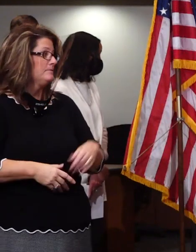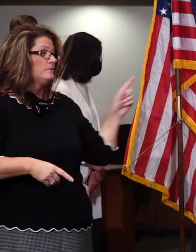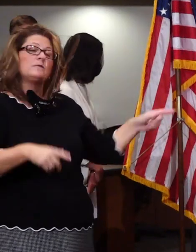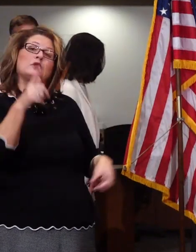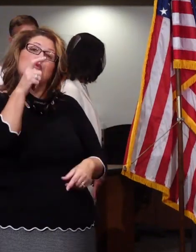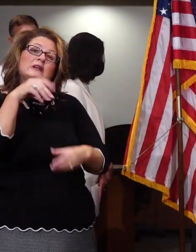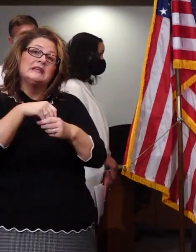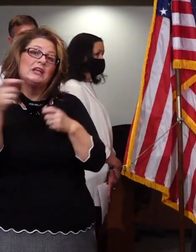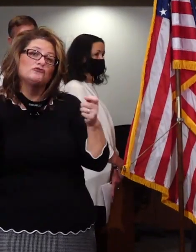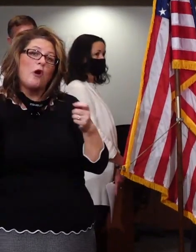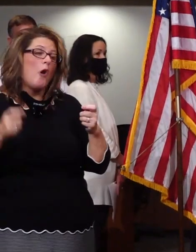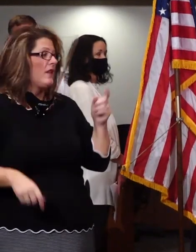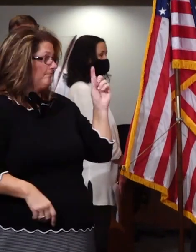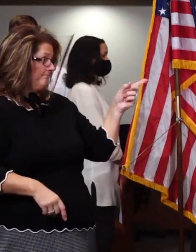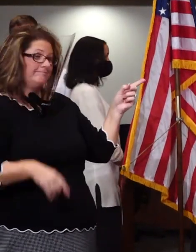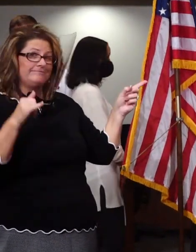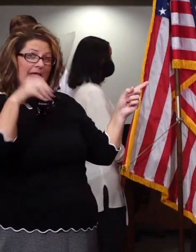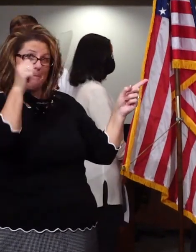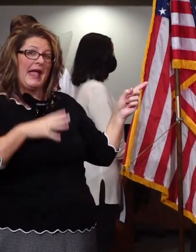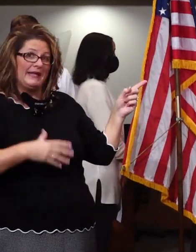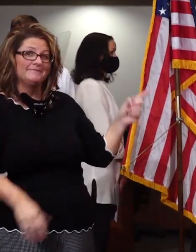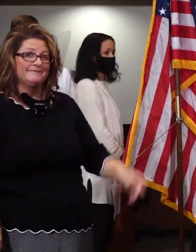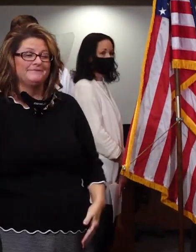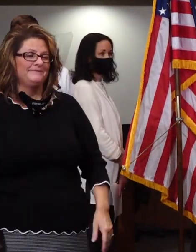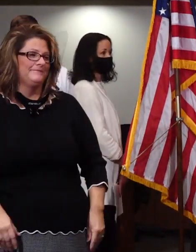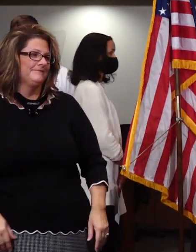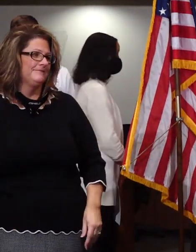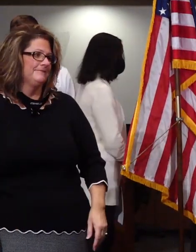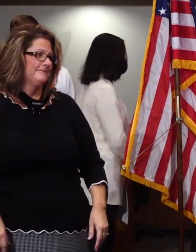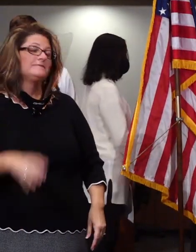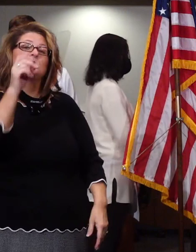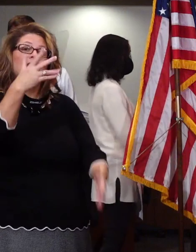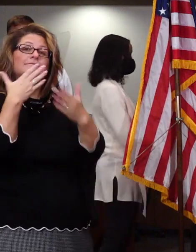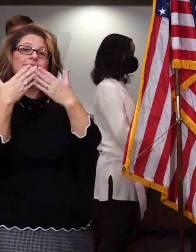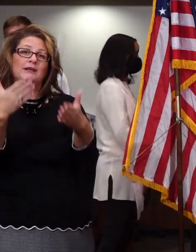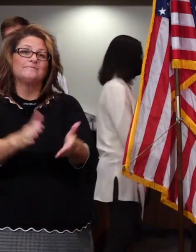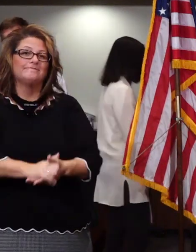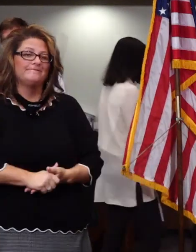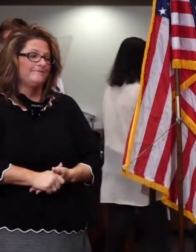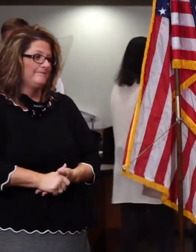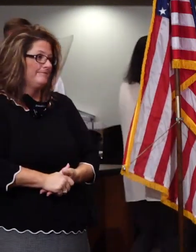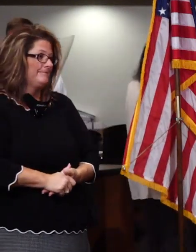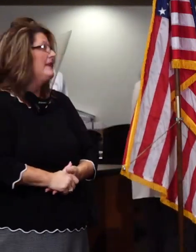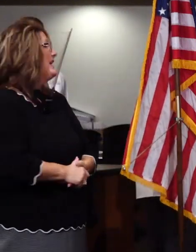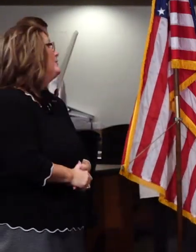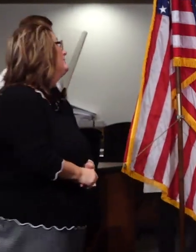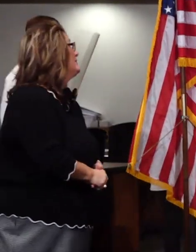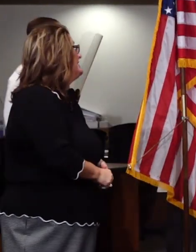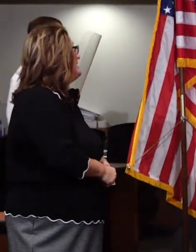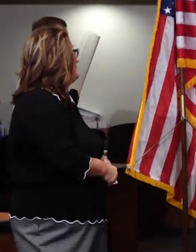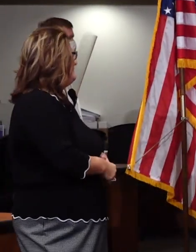in control. It's this man right here, Director Marshall Taylor. Y'all, thank you very much. We appreciate that.